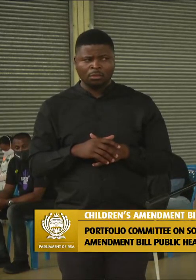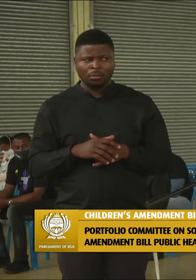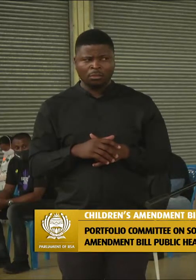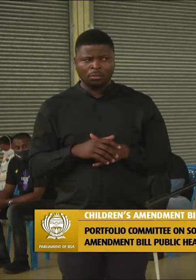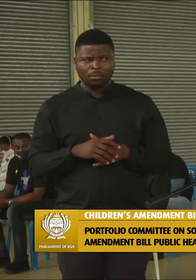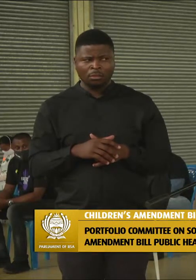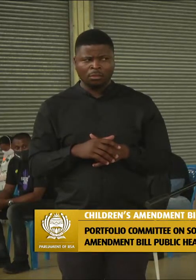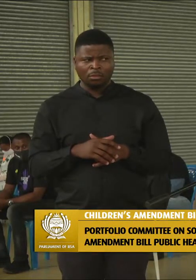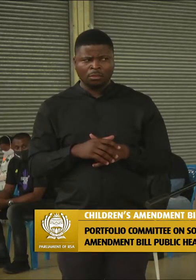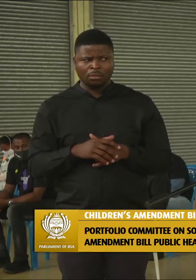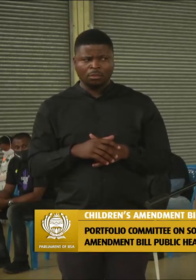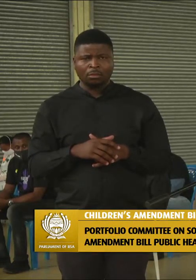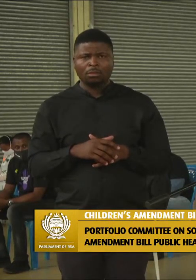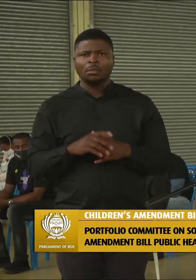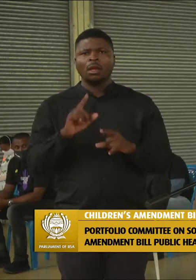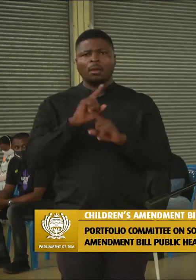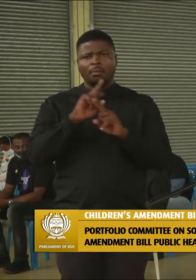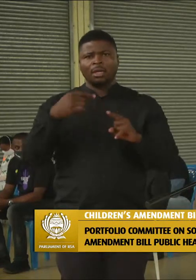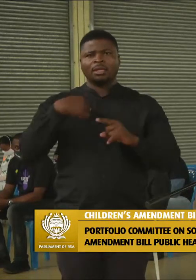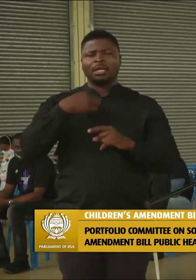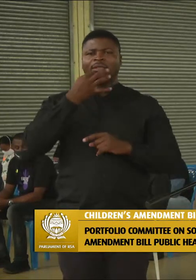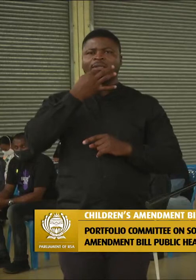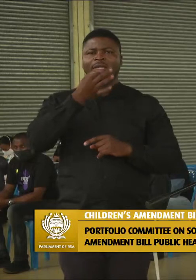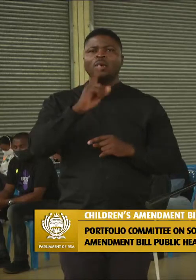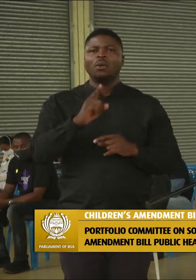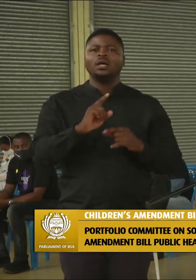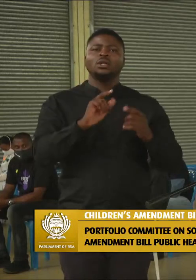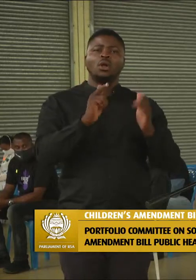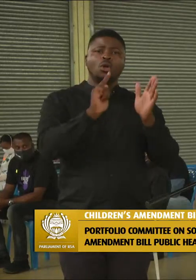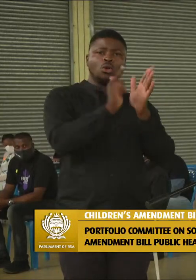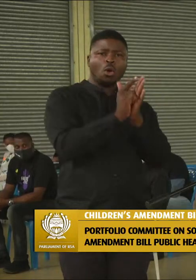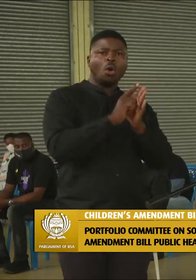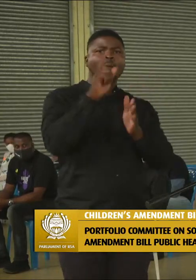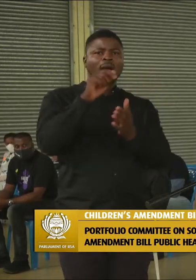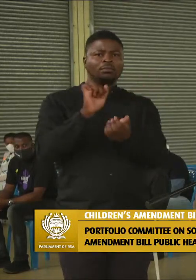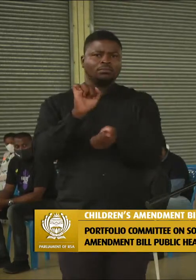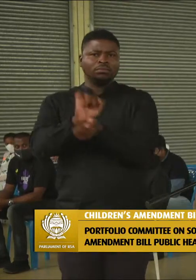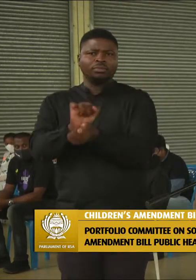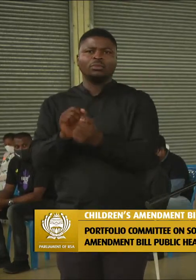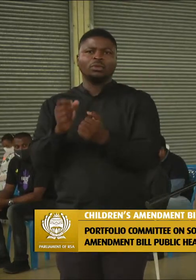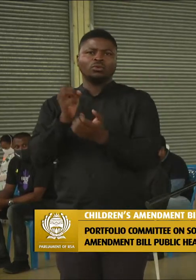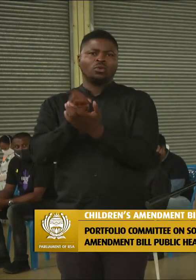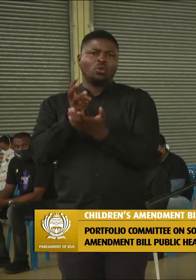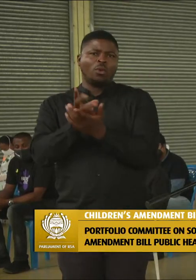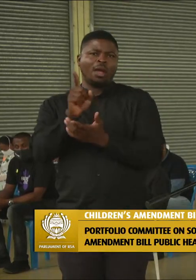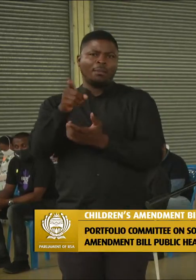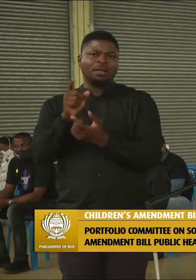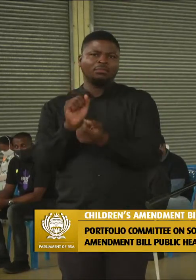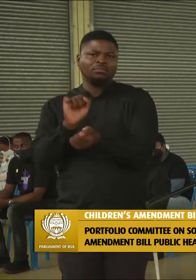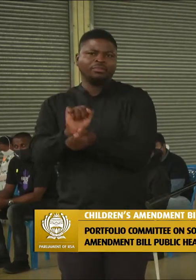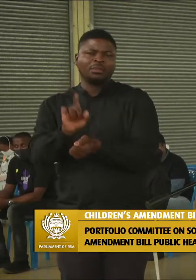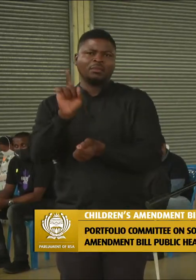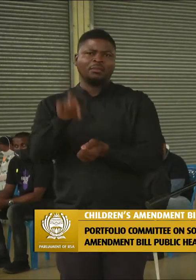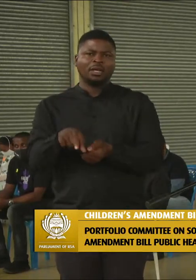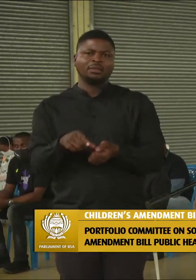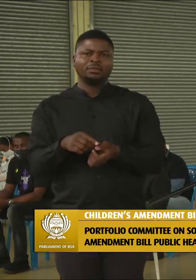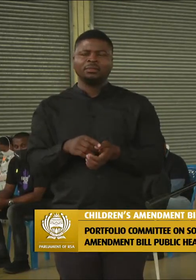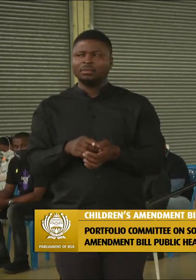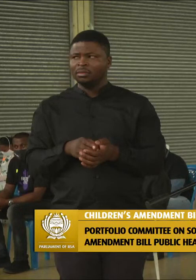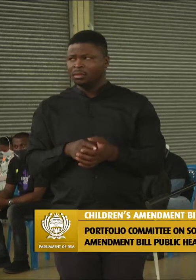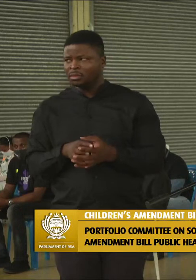umthetho ubabophe labantu. Awufanele kangakaloku babophe nje kufanele uinvestigate